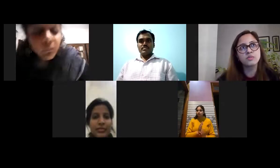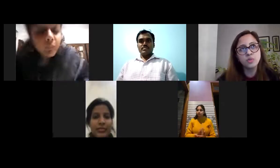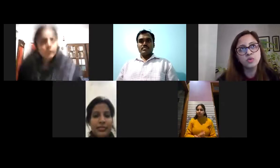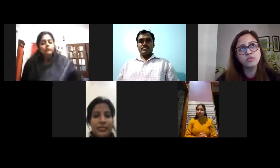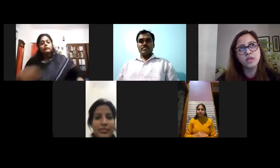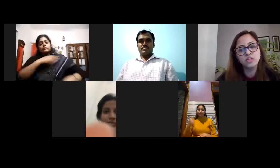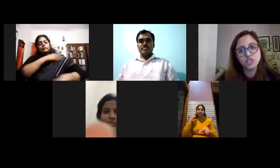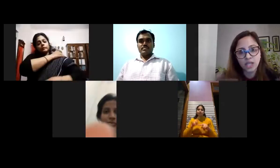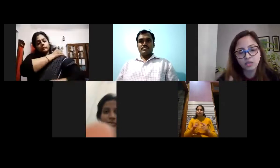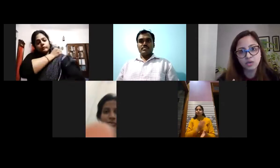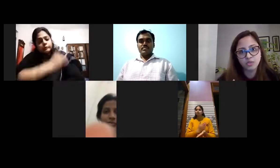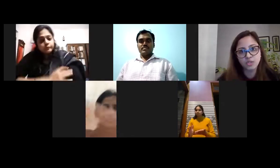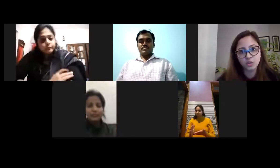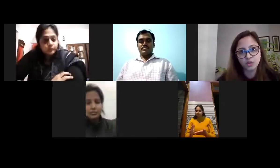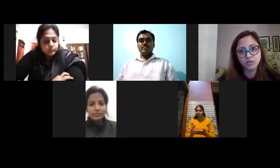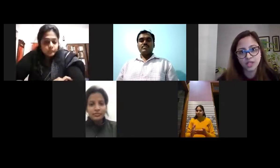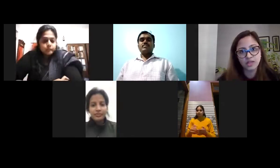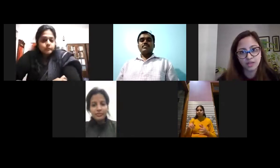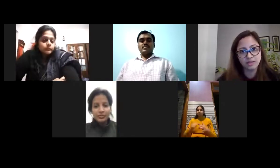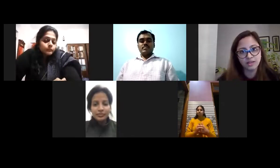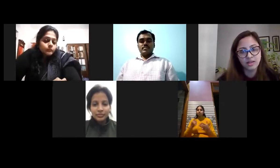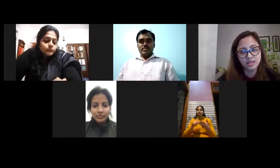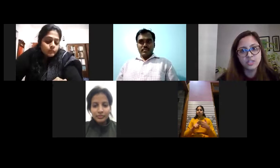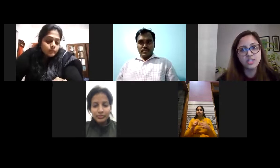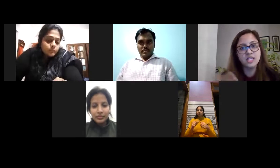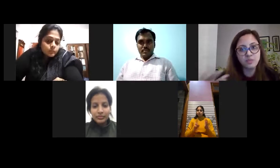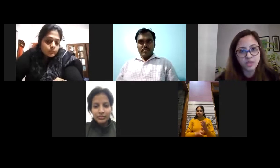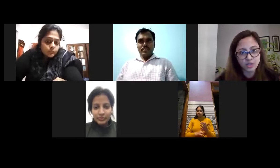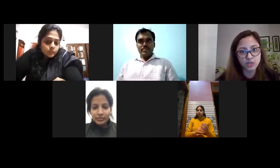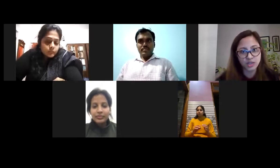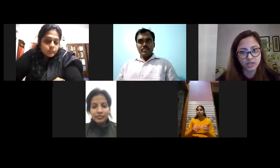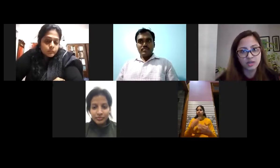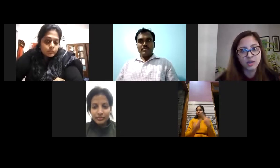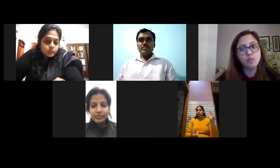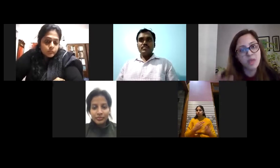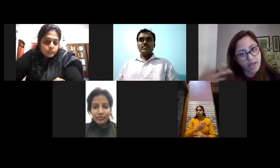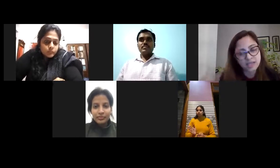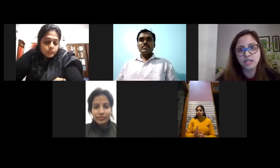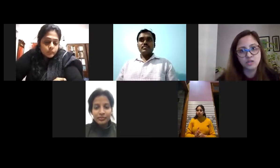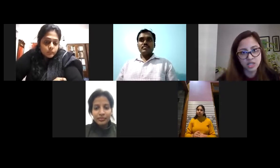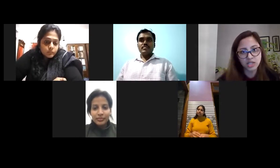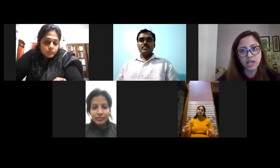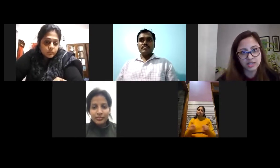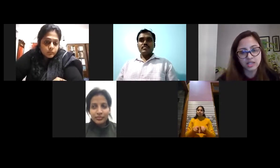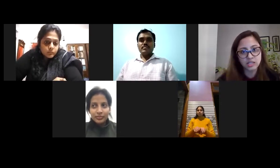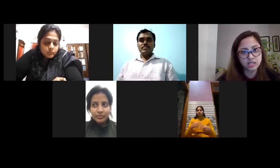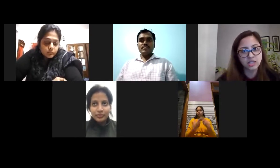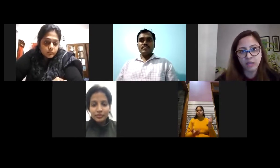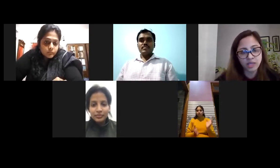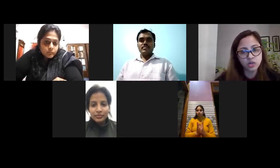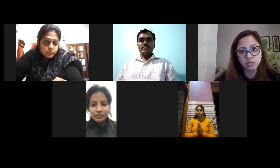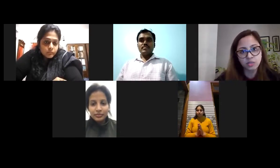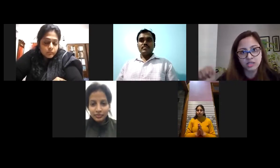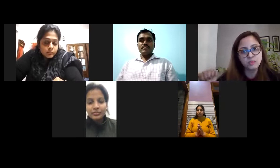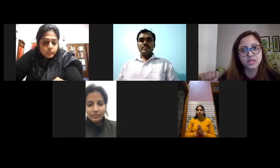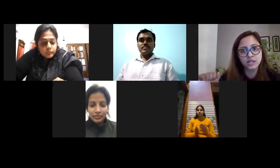you remove Jane from the story of Jane Eyre, there will still be a story. As intriguing as it is, there